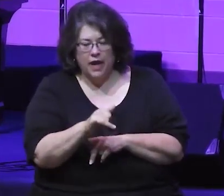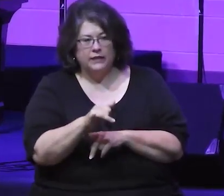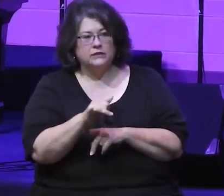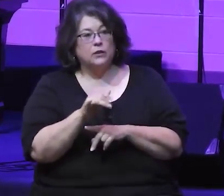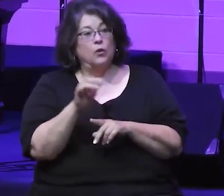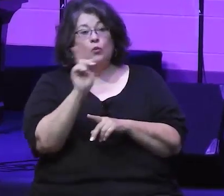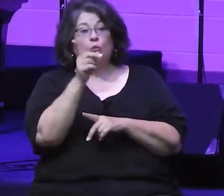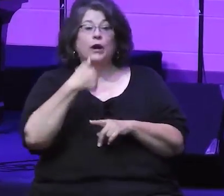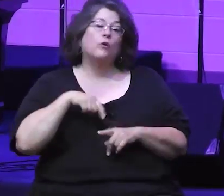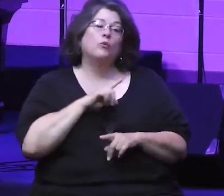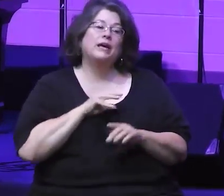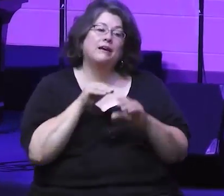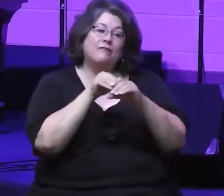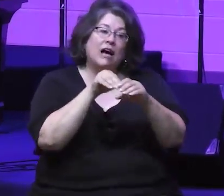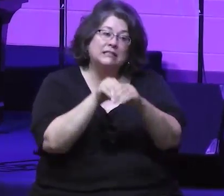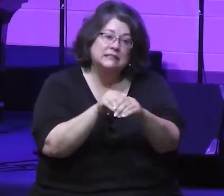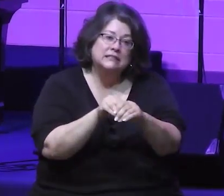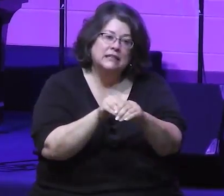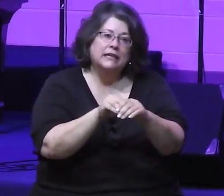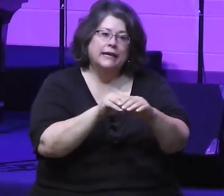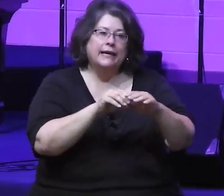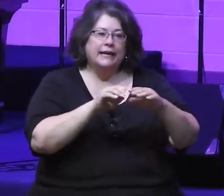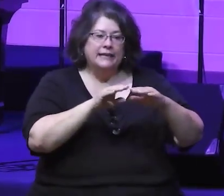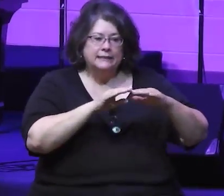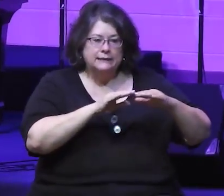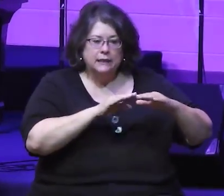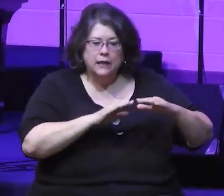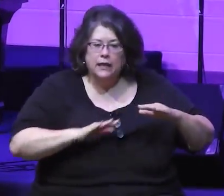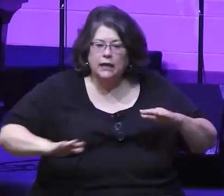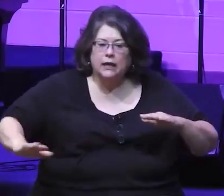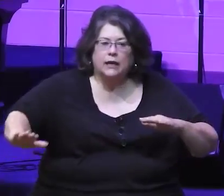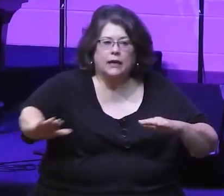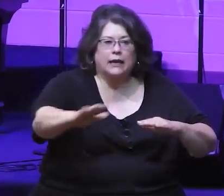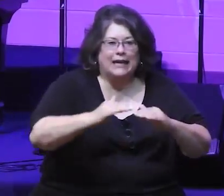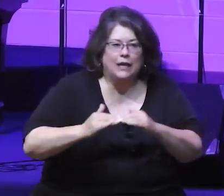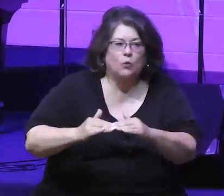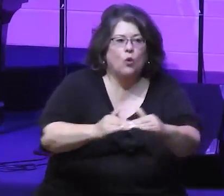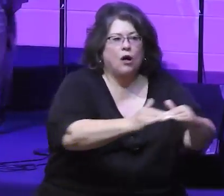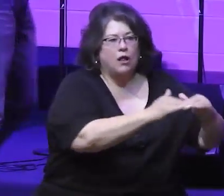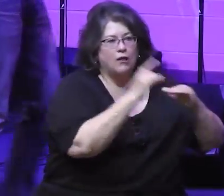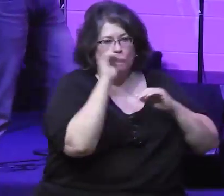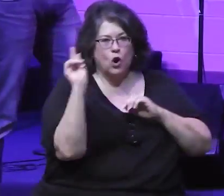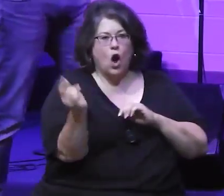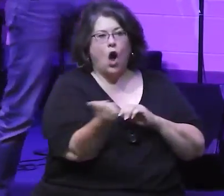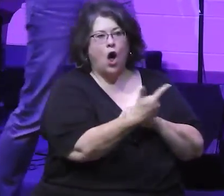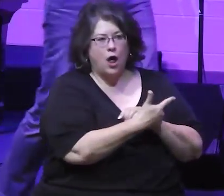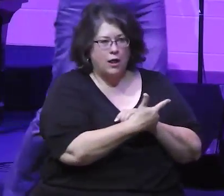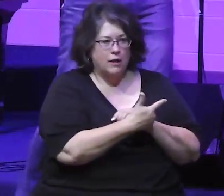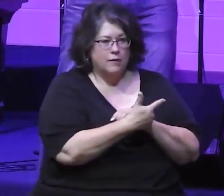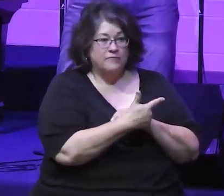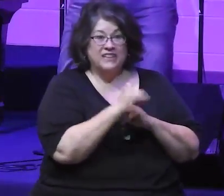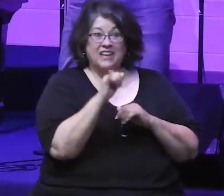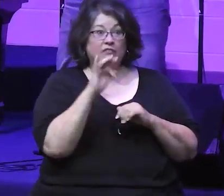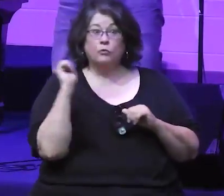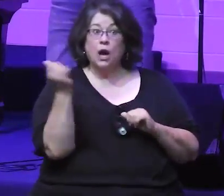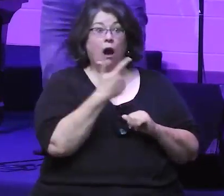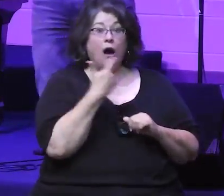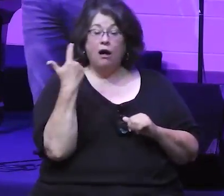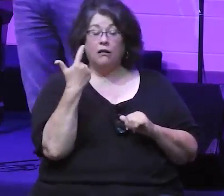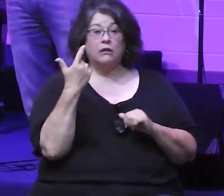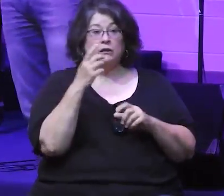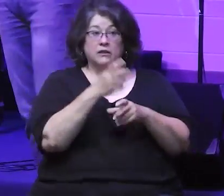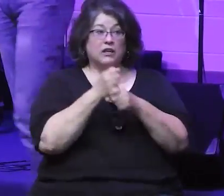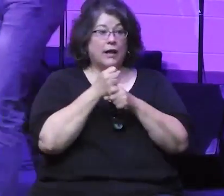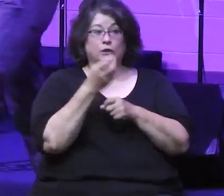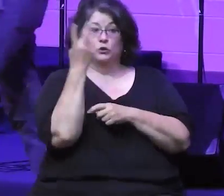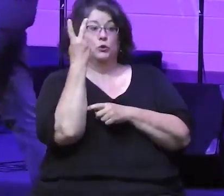not. So even if God did give equally, and all of us got 2 talents or 2 bags of